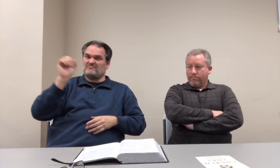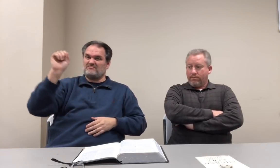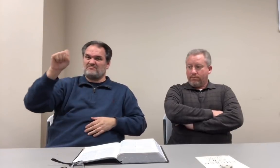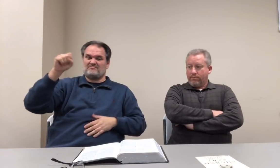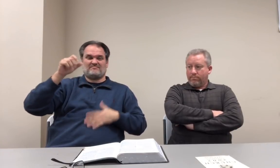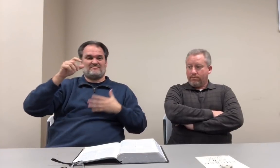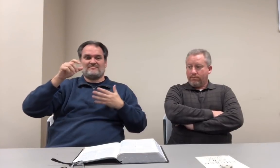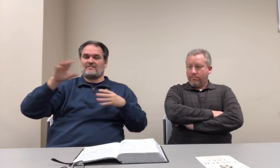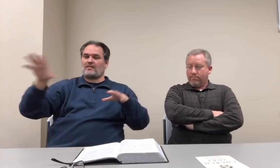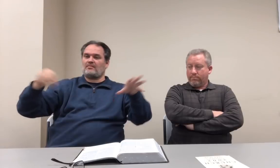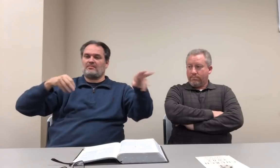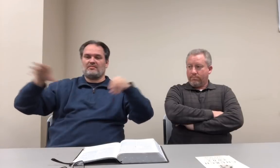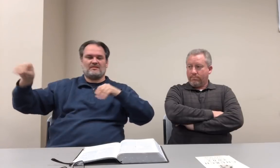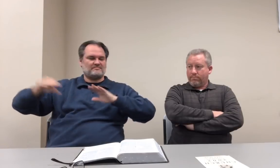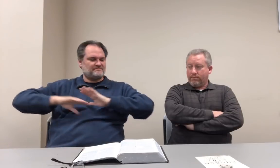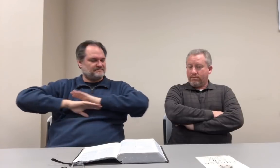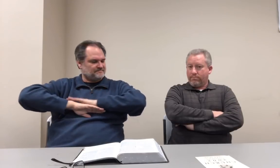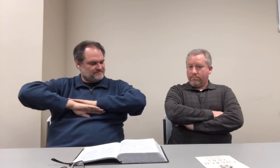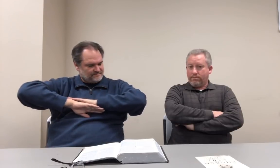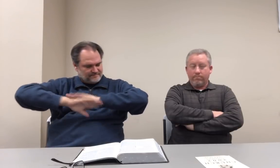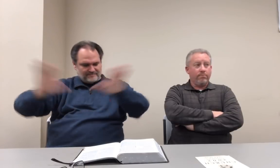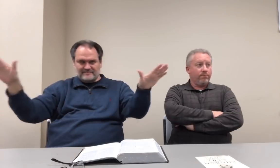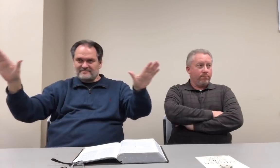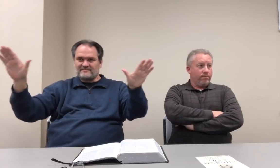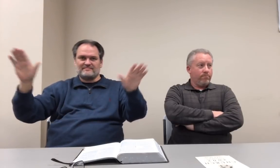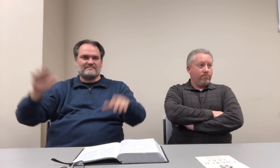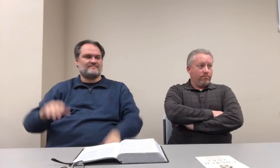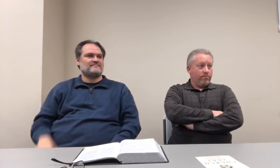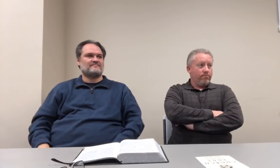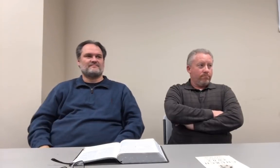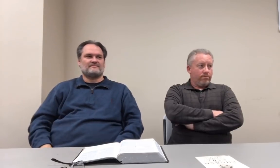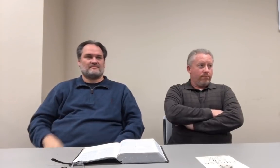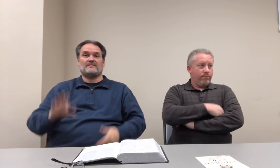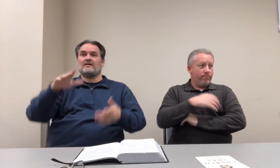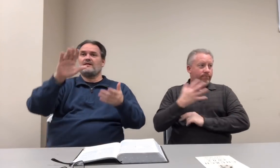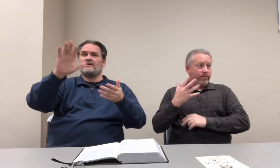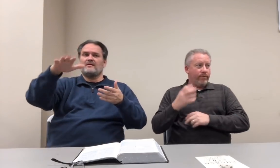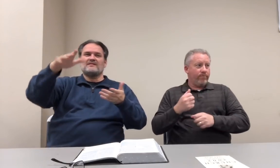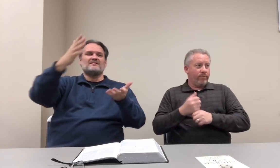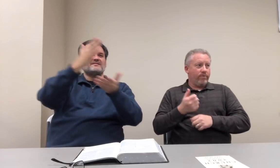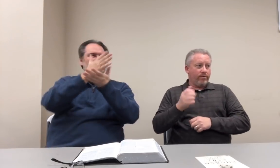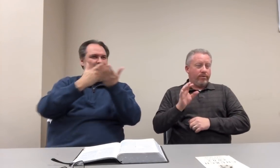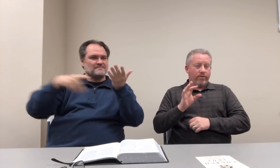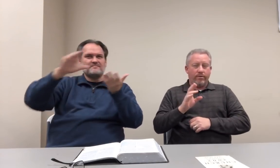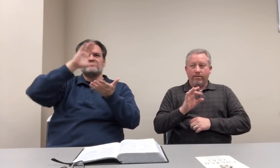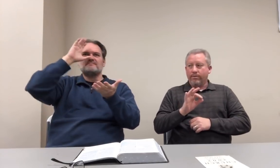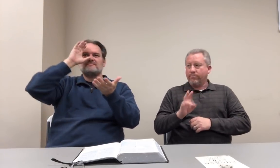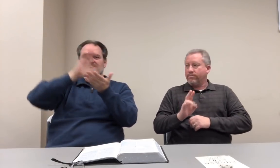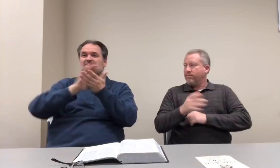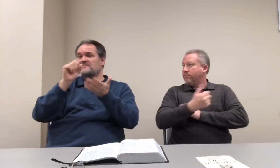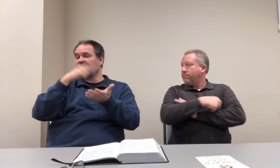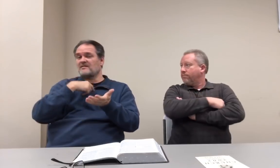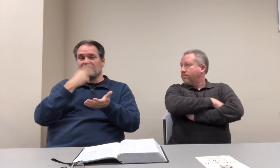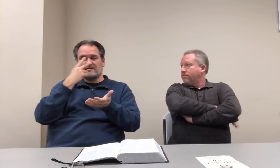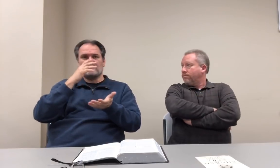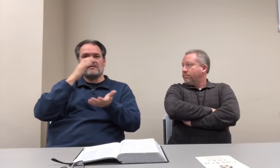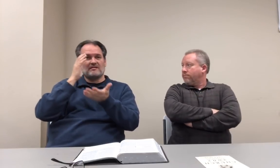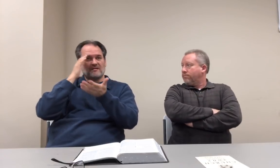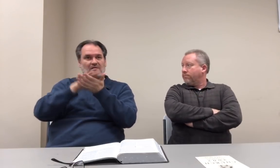this has been the answer for centuries. And so perhaps it might say more about us today that